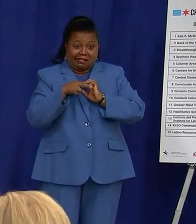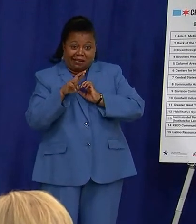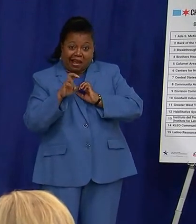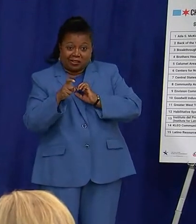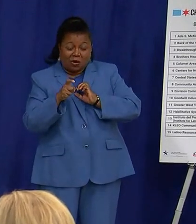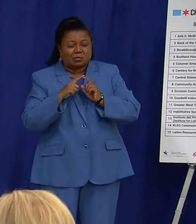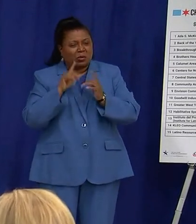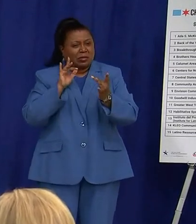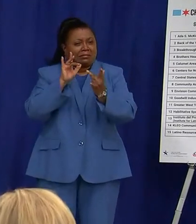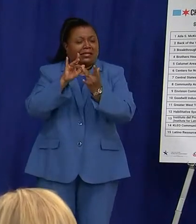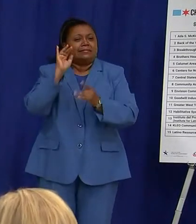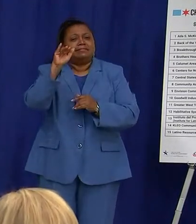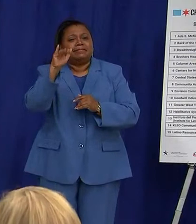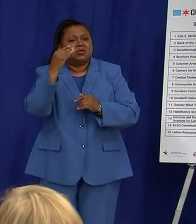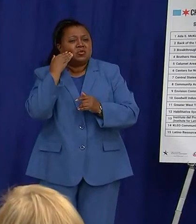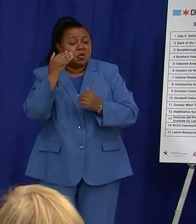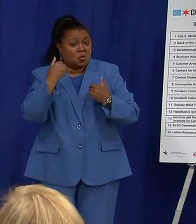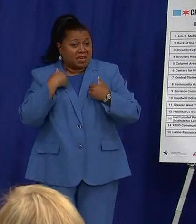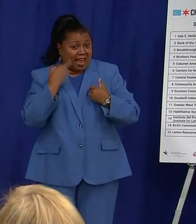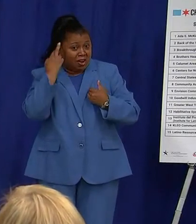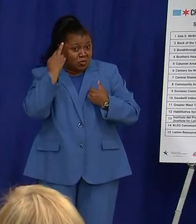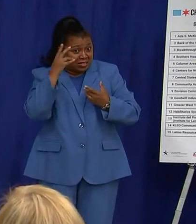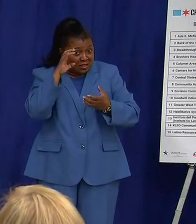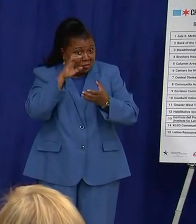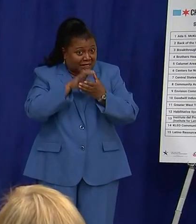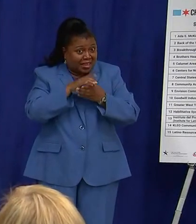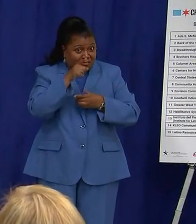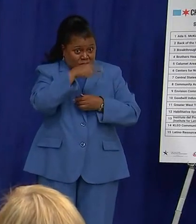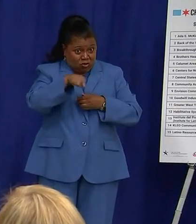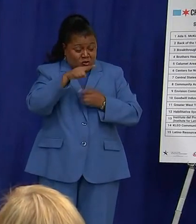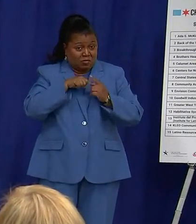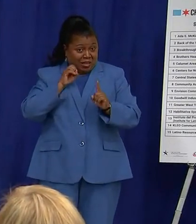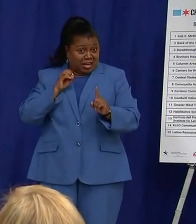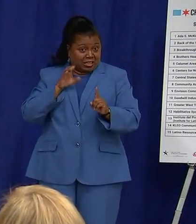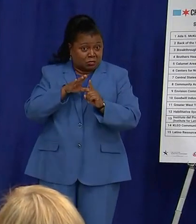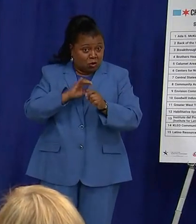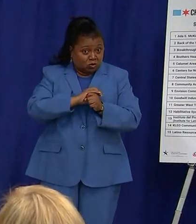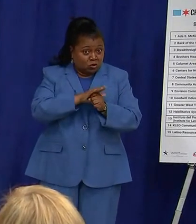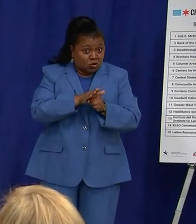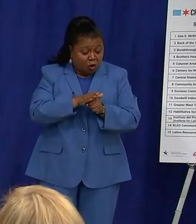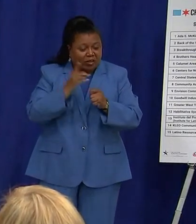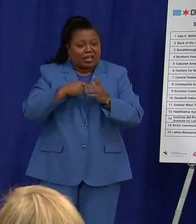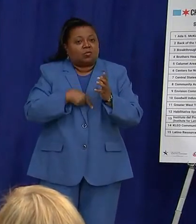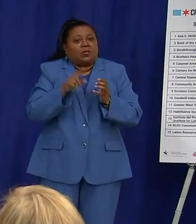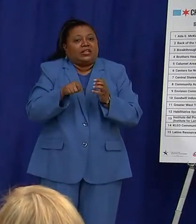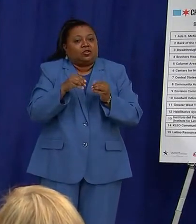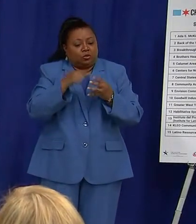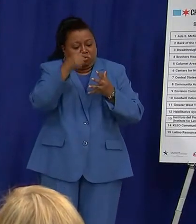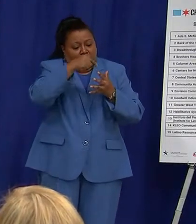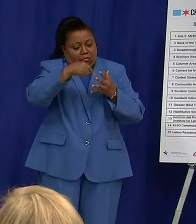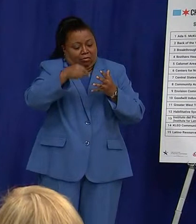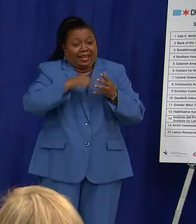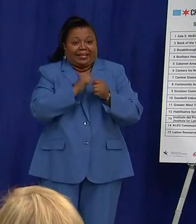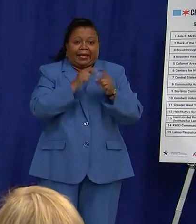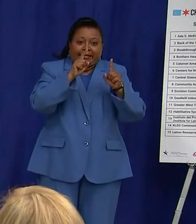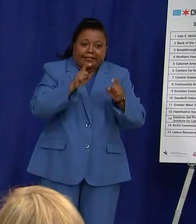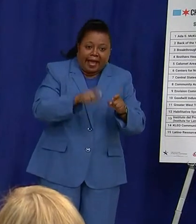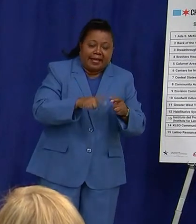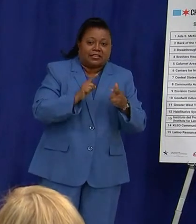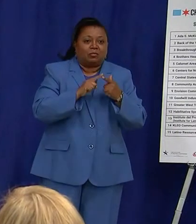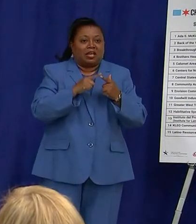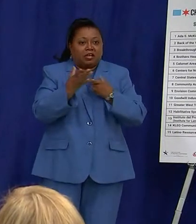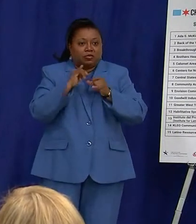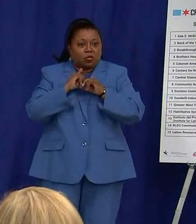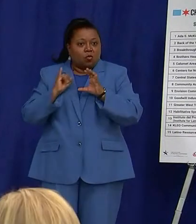diagnosed, but we reach out and say, you know, we have reason to believe that you have been exposed to COVID. Here's what we need you to do. We need you to get a test. We need you to